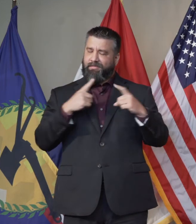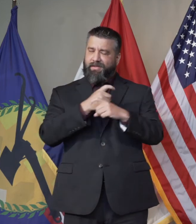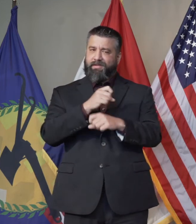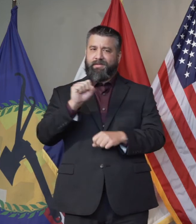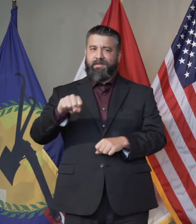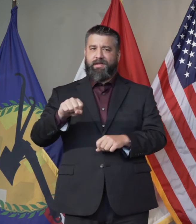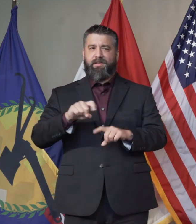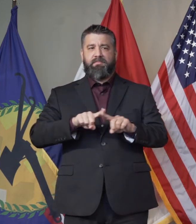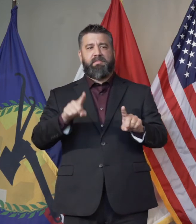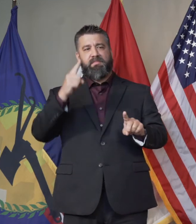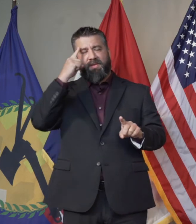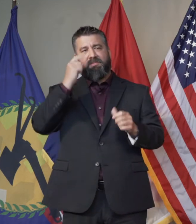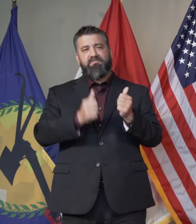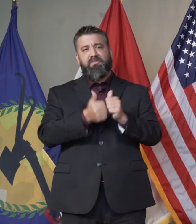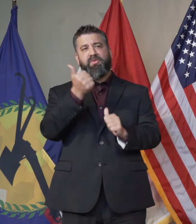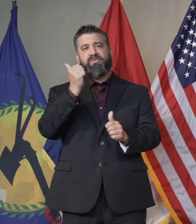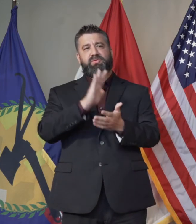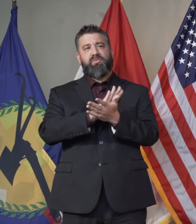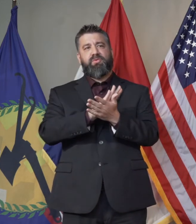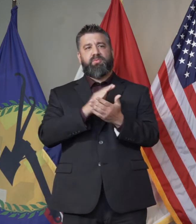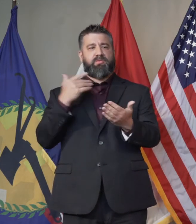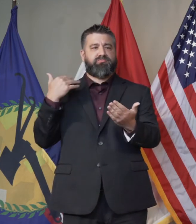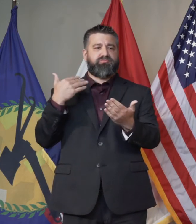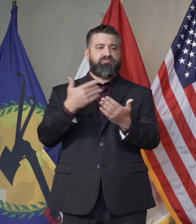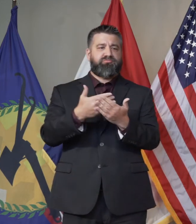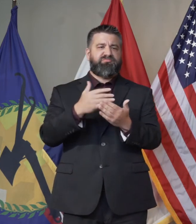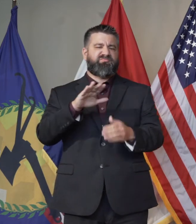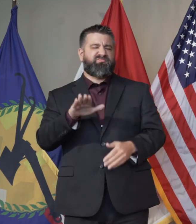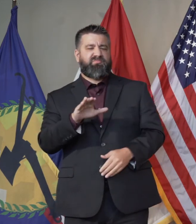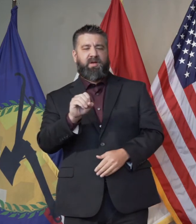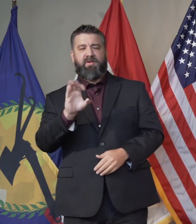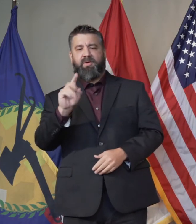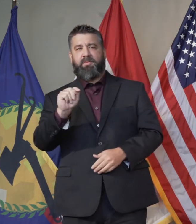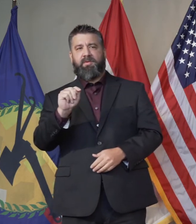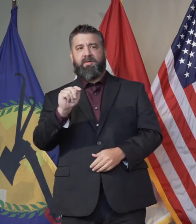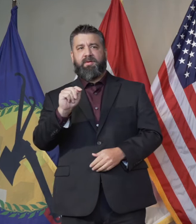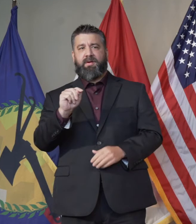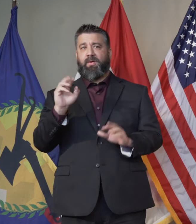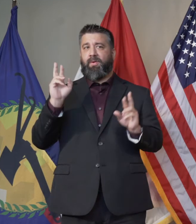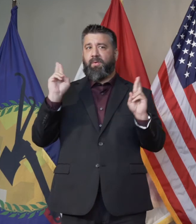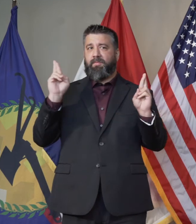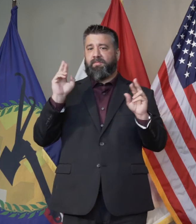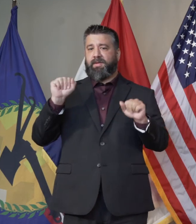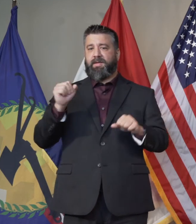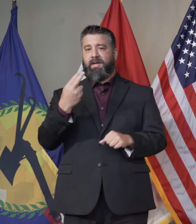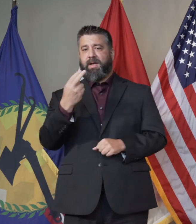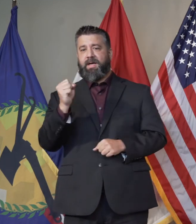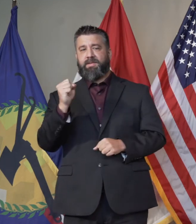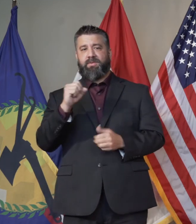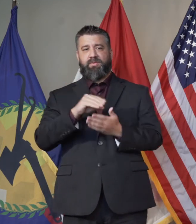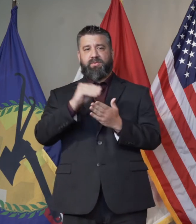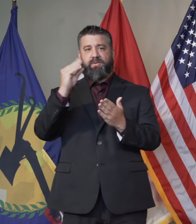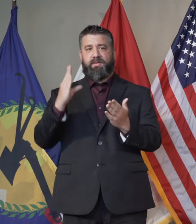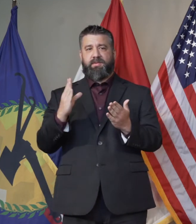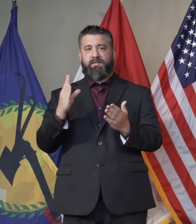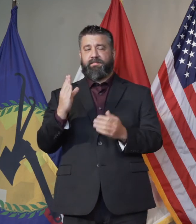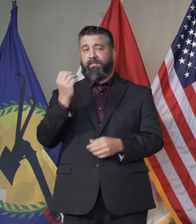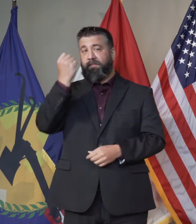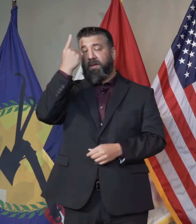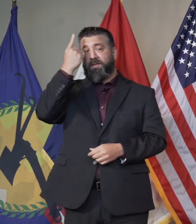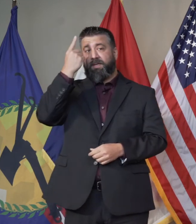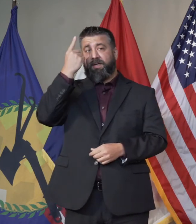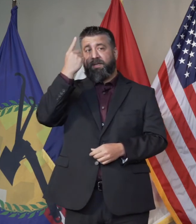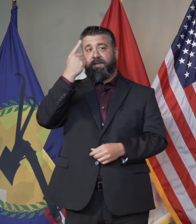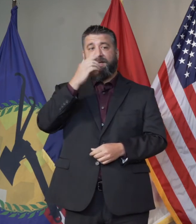most of the schools will get there in October, and we'll see if we can get there for high school students. The older students,